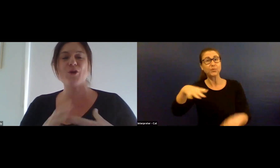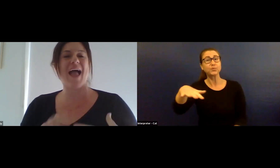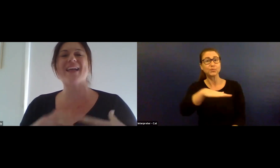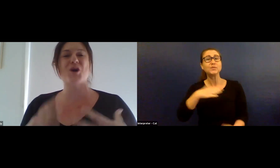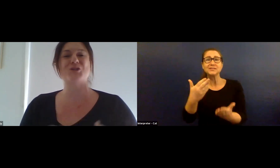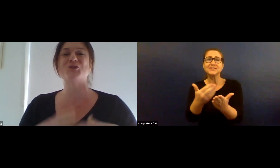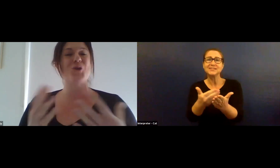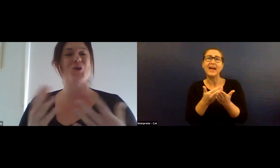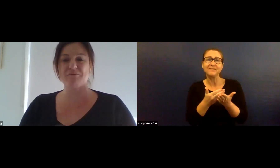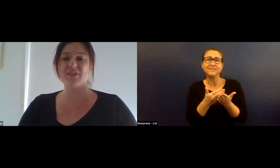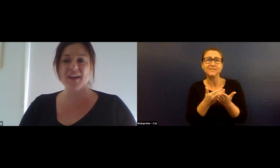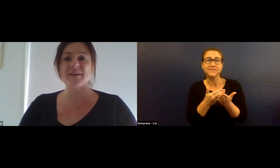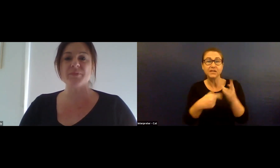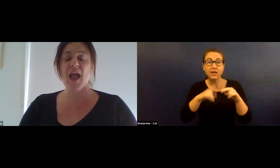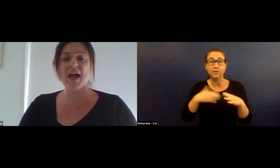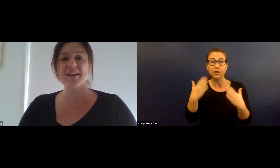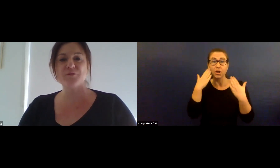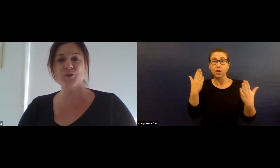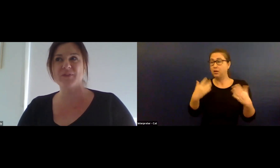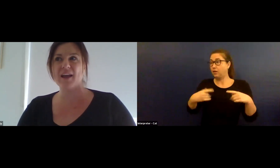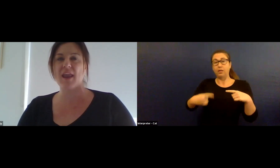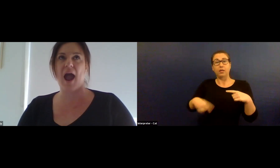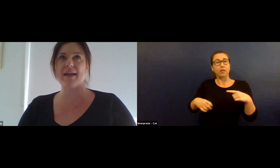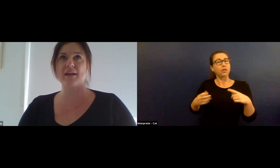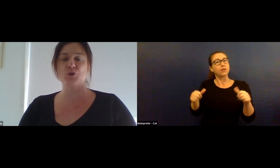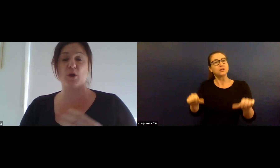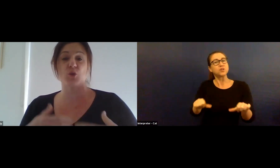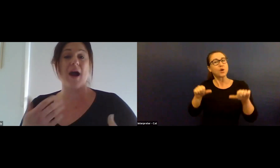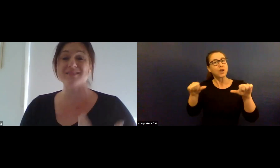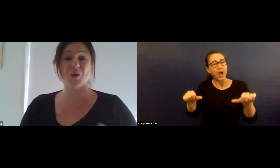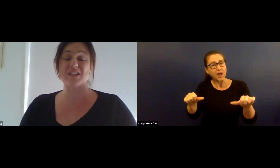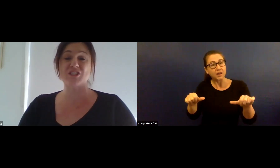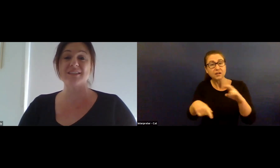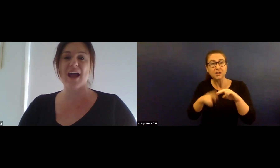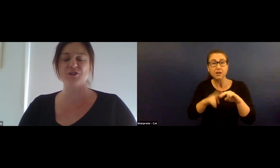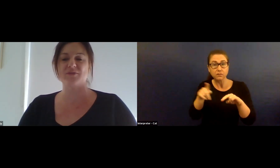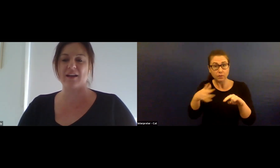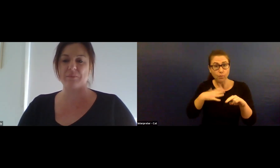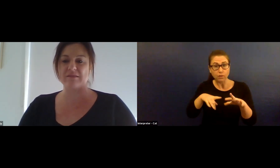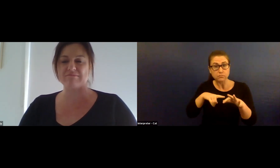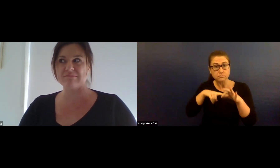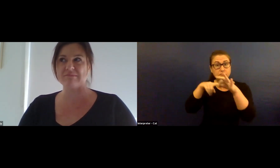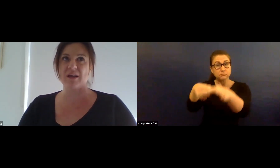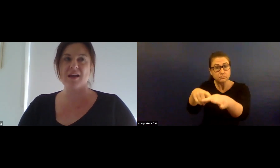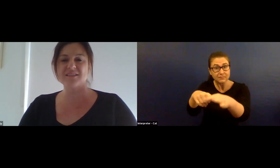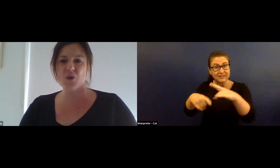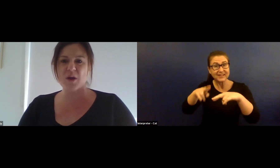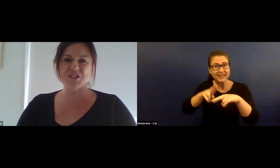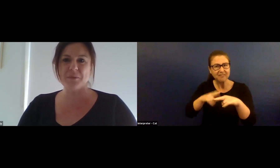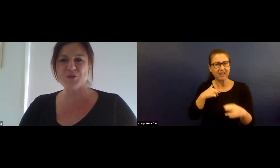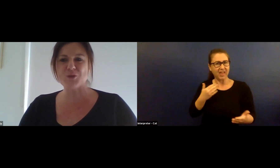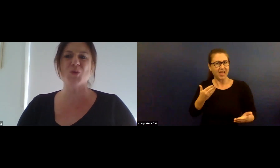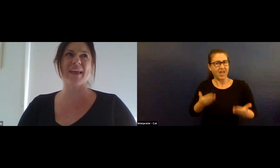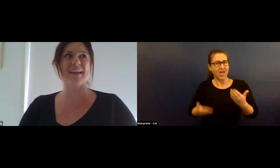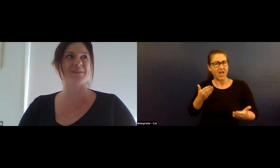it's okay not to know everything. And if you feel like you want to ask a question and you feel a bit, is this